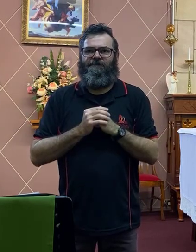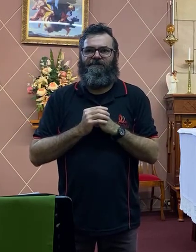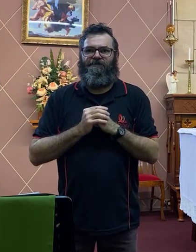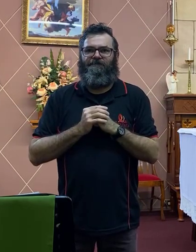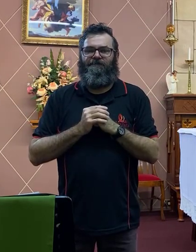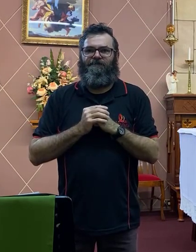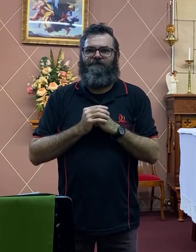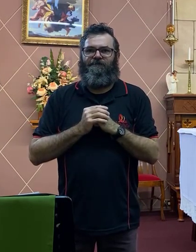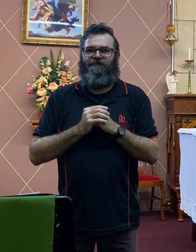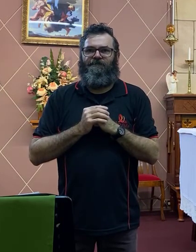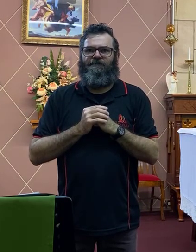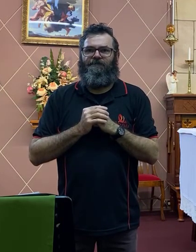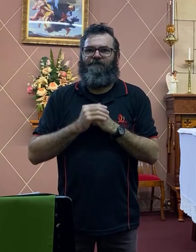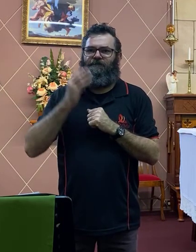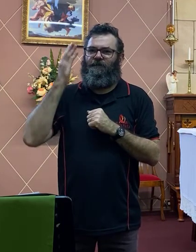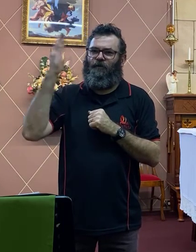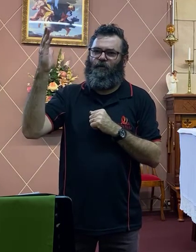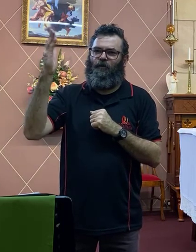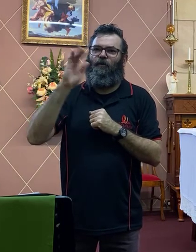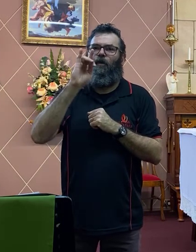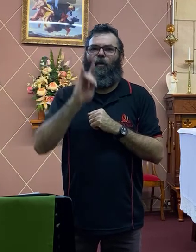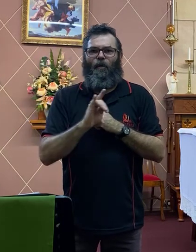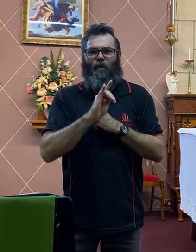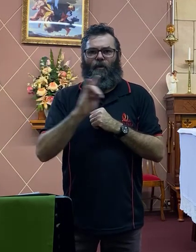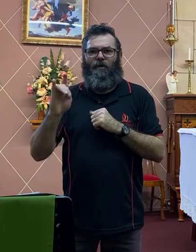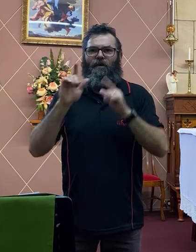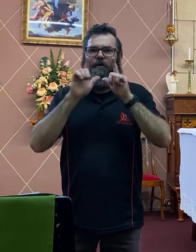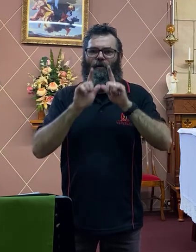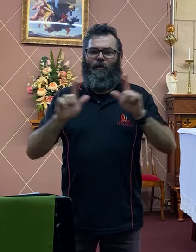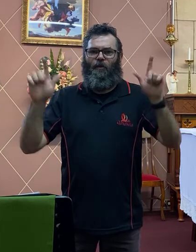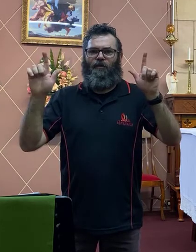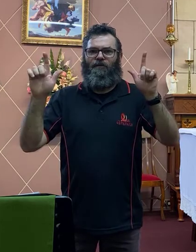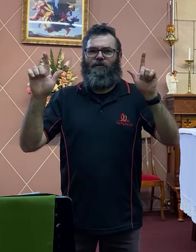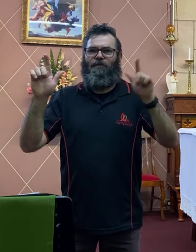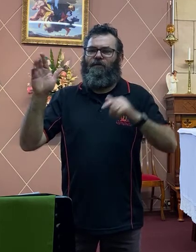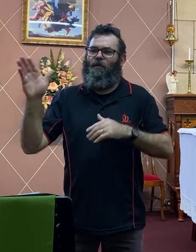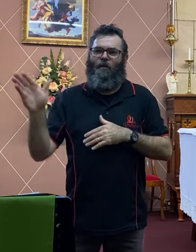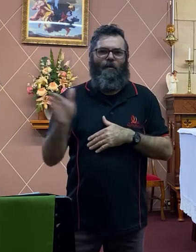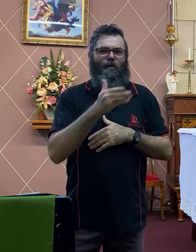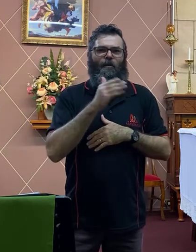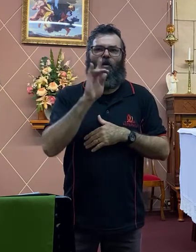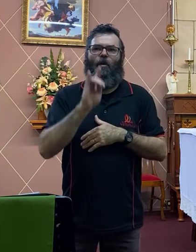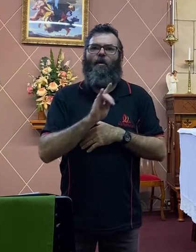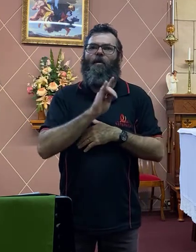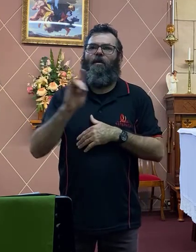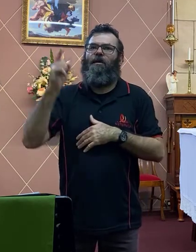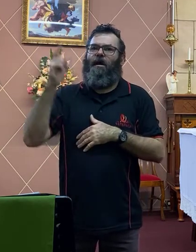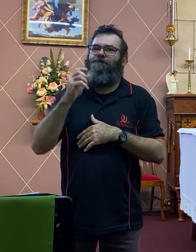You are indeed holy, O Lord, the Father of all holies.